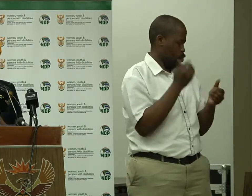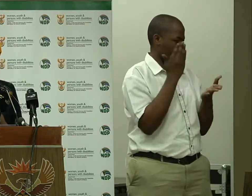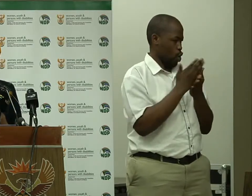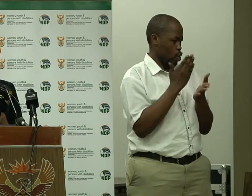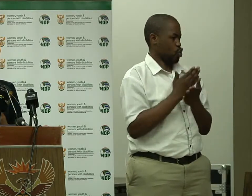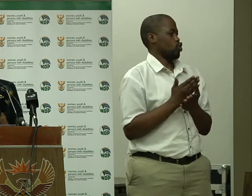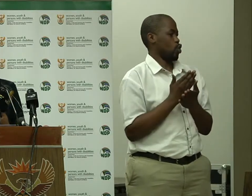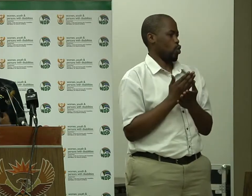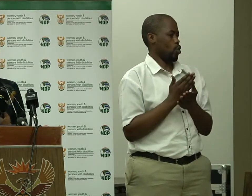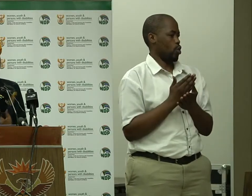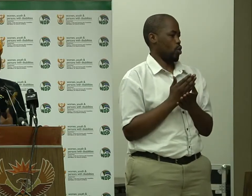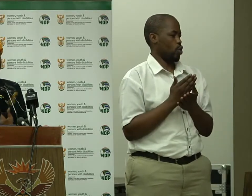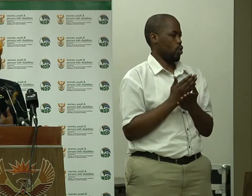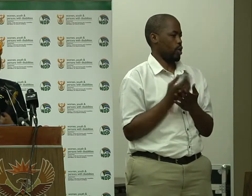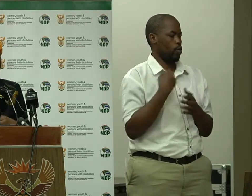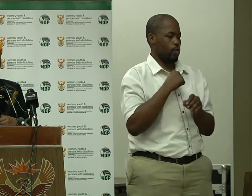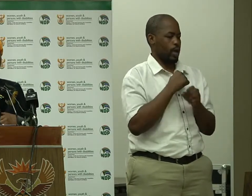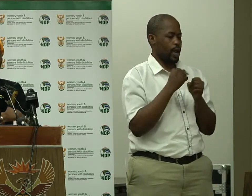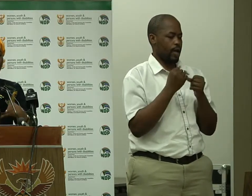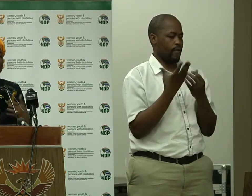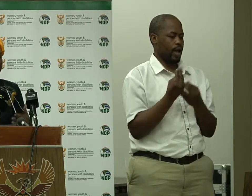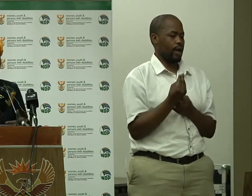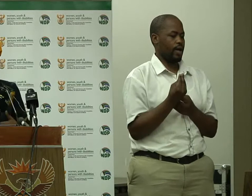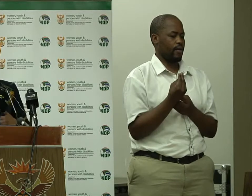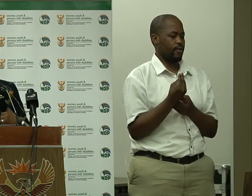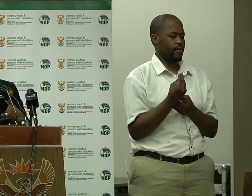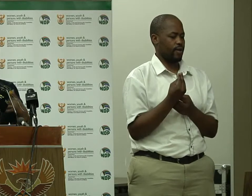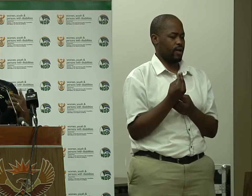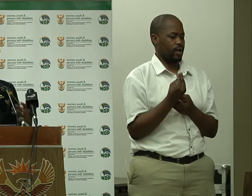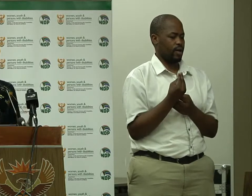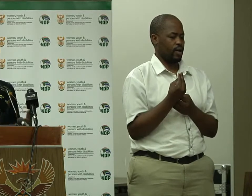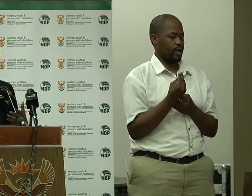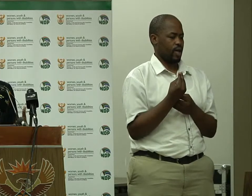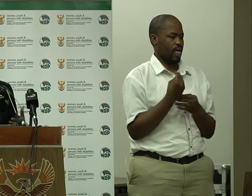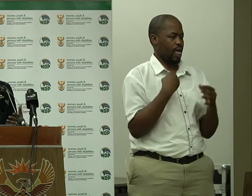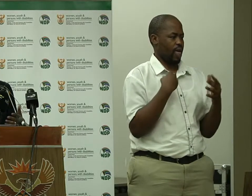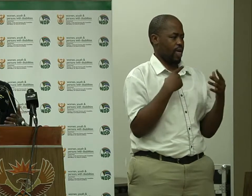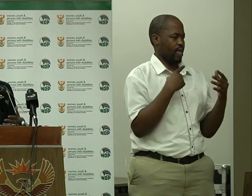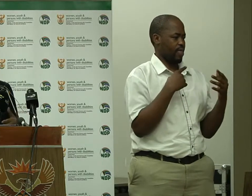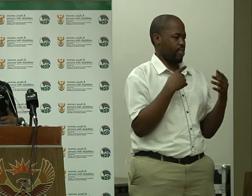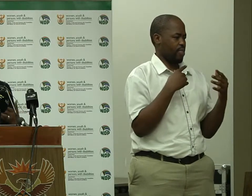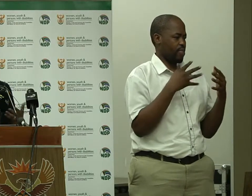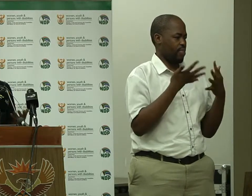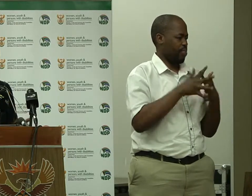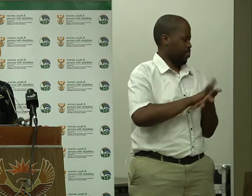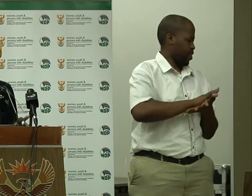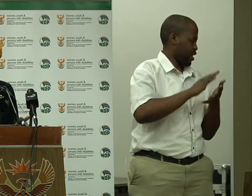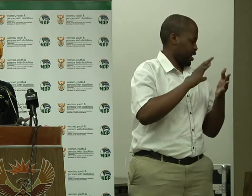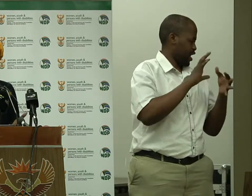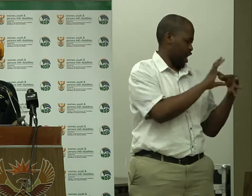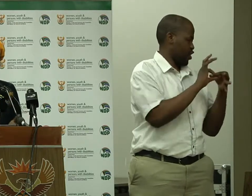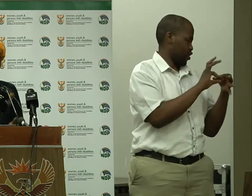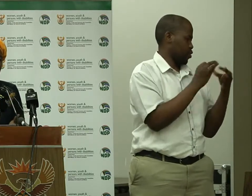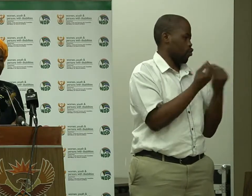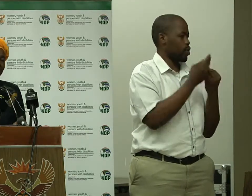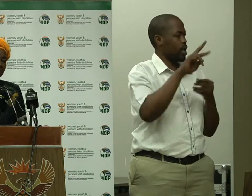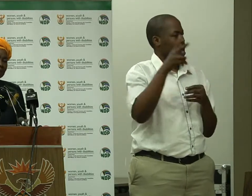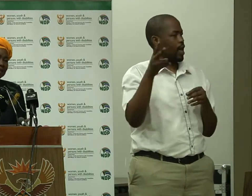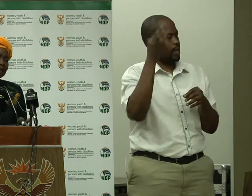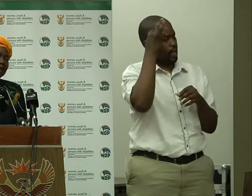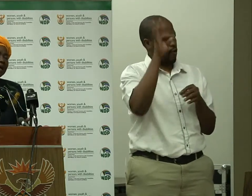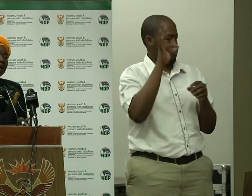sure that we don't have a cordial relationship with our colleagues in other